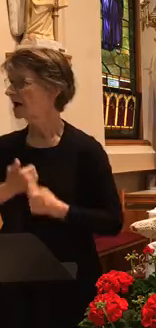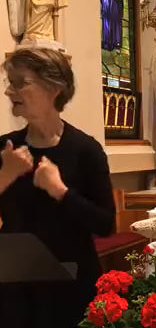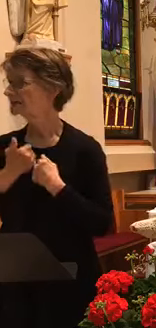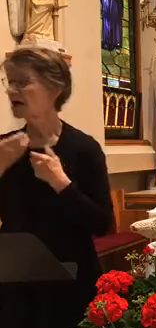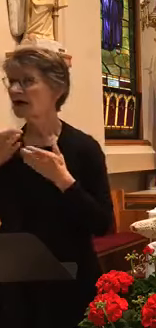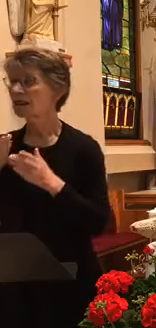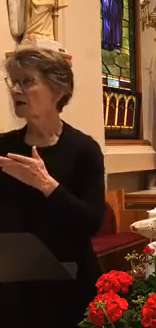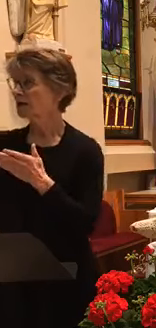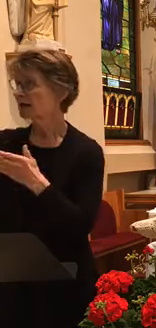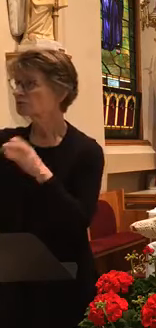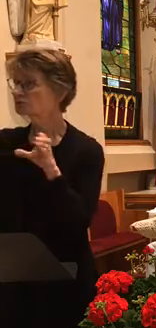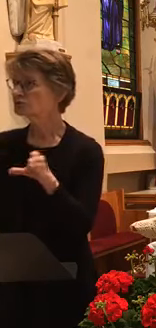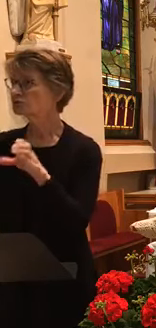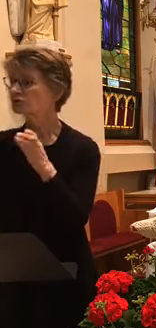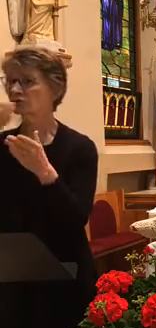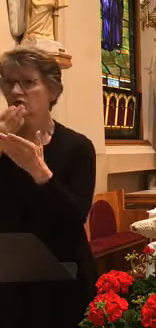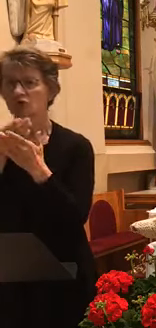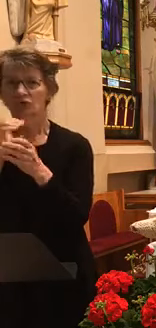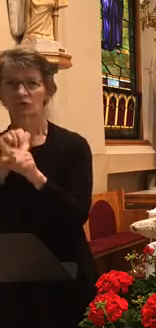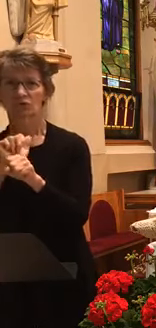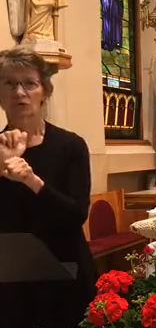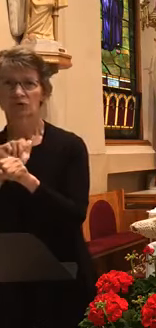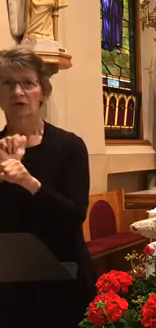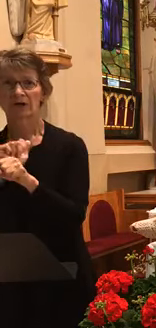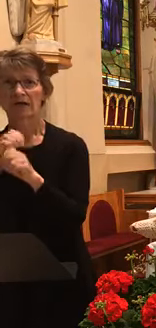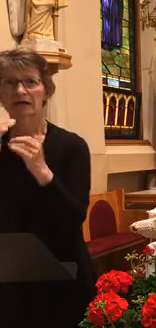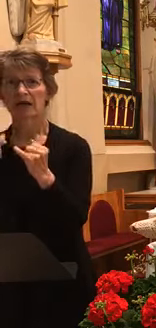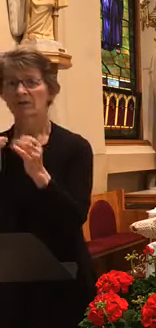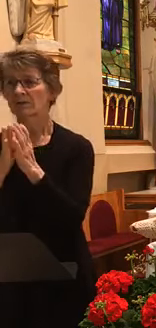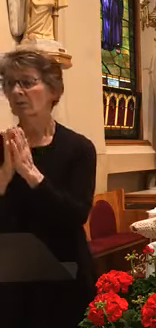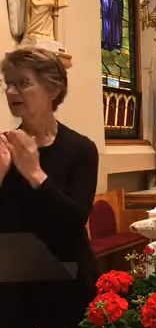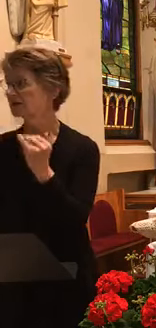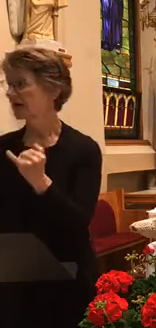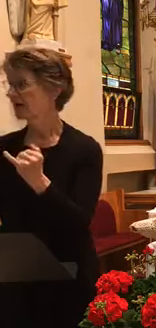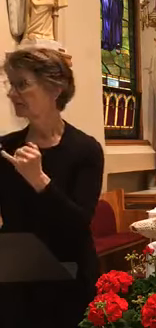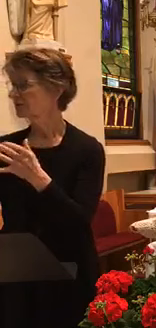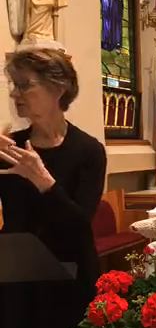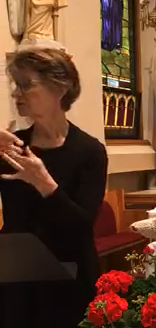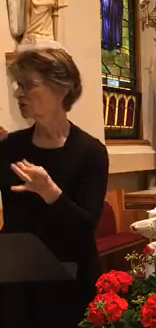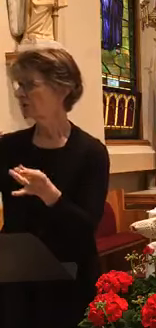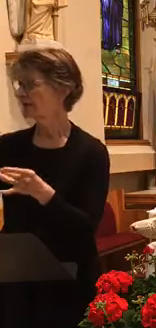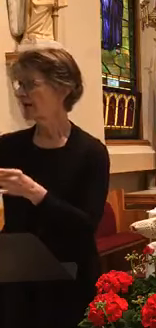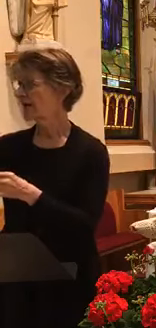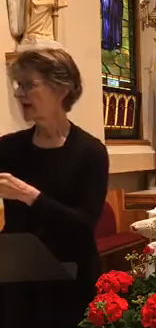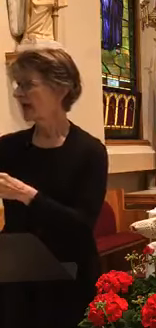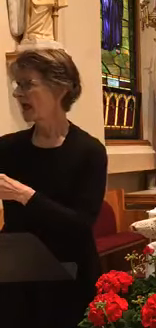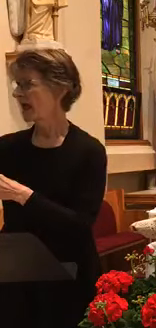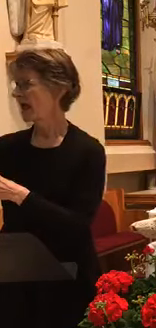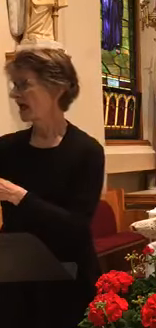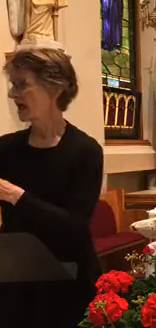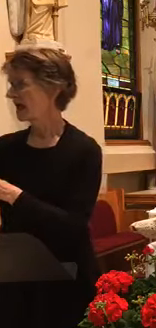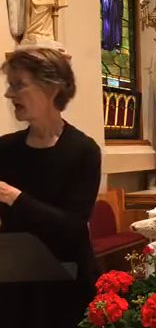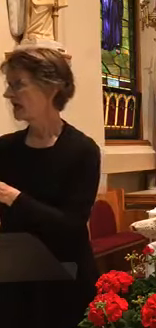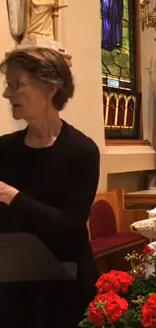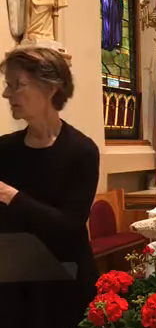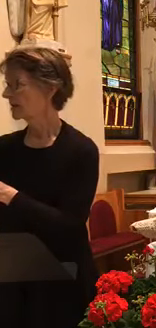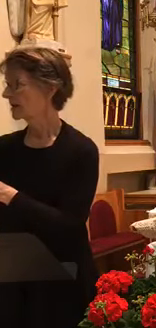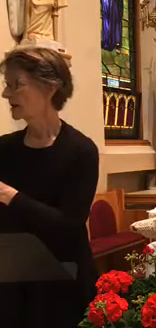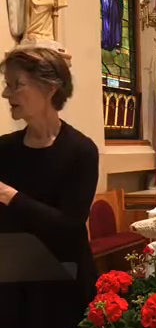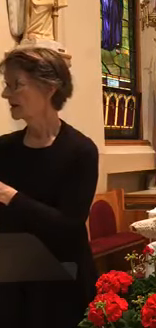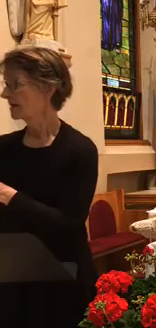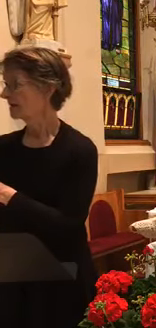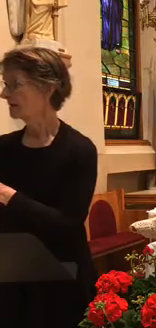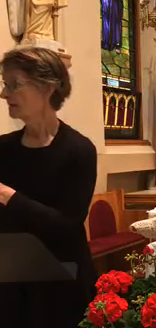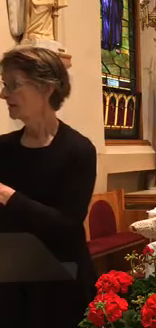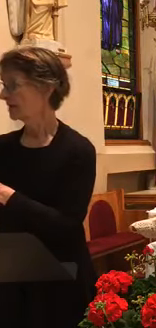Sunday, our Mass is for the repose of the soul of Elmer Bittner. We've also had two